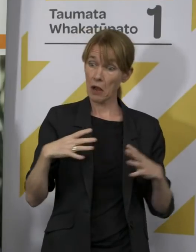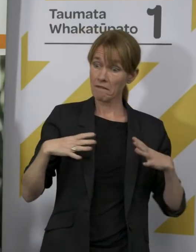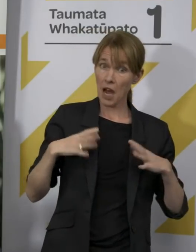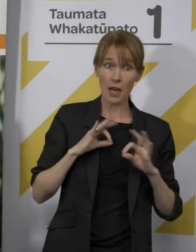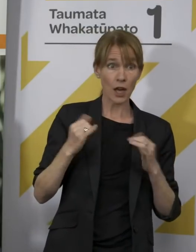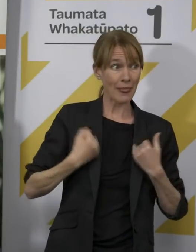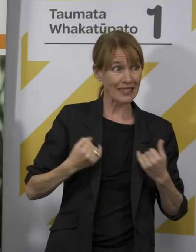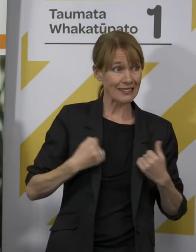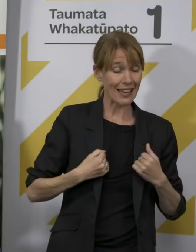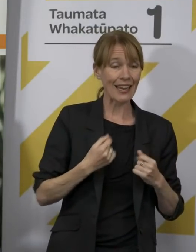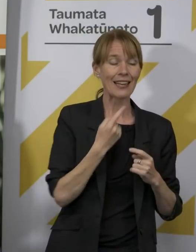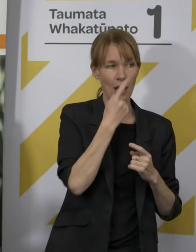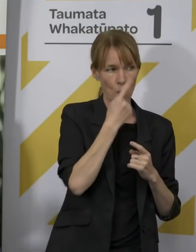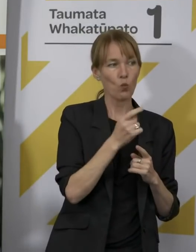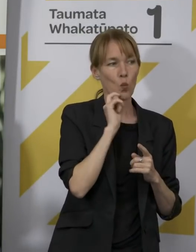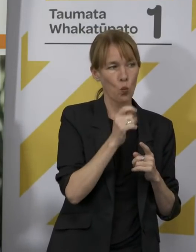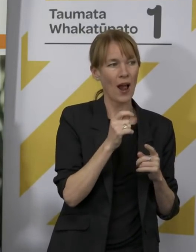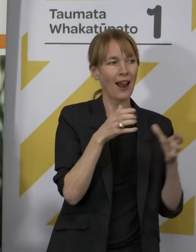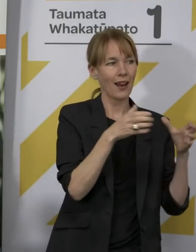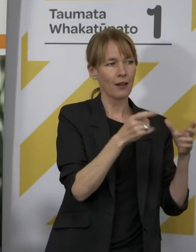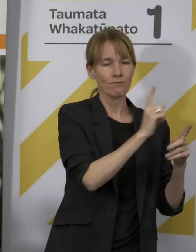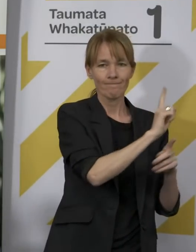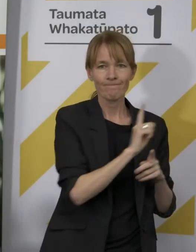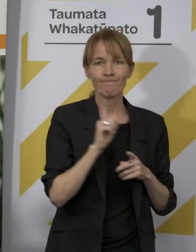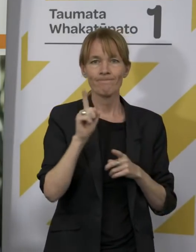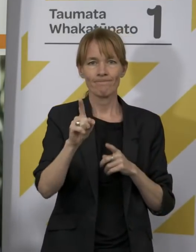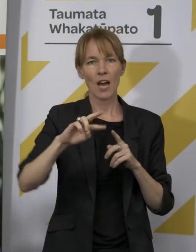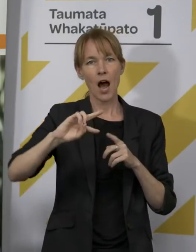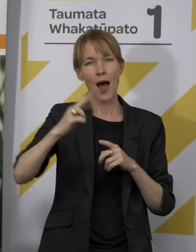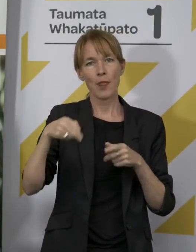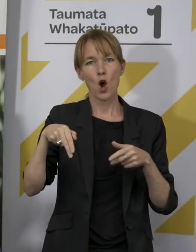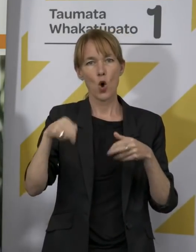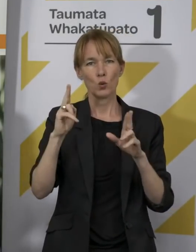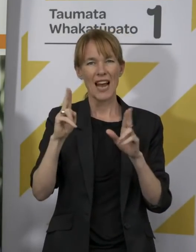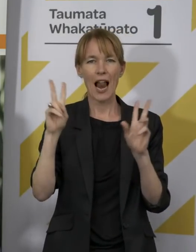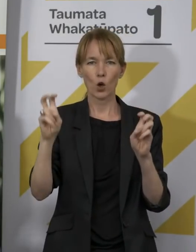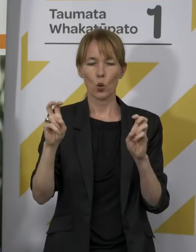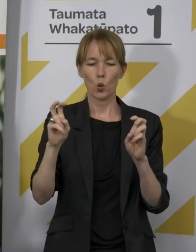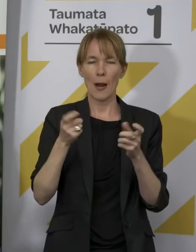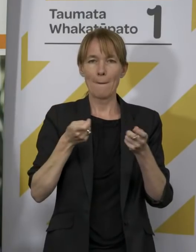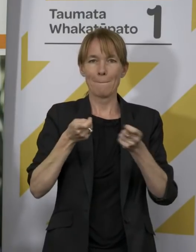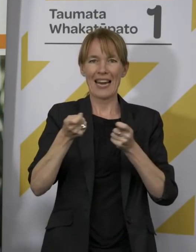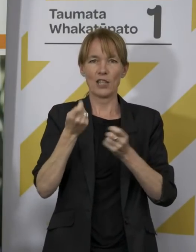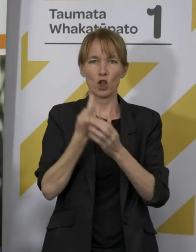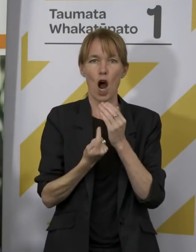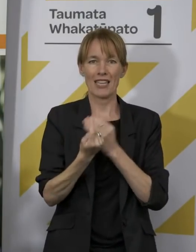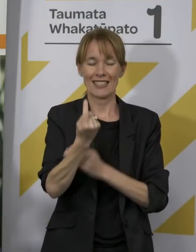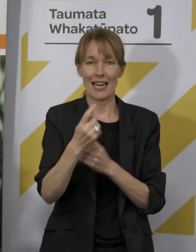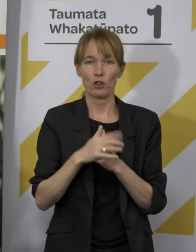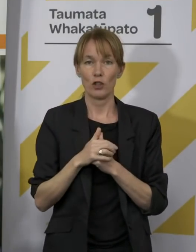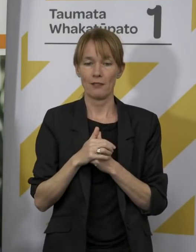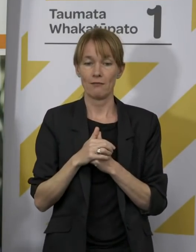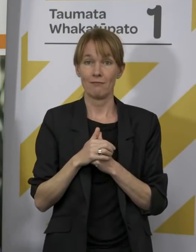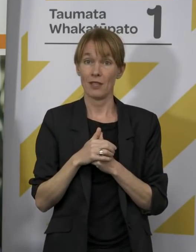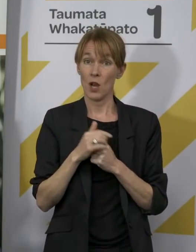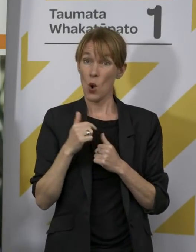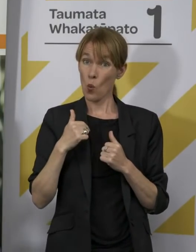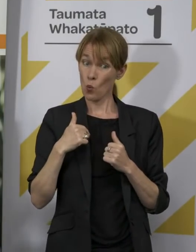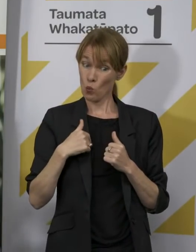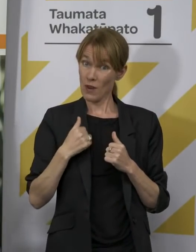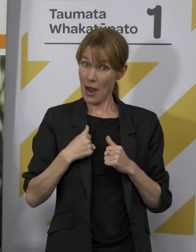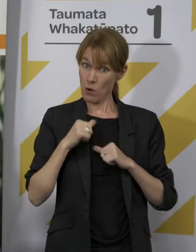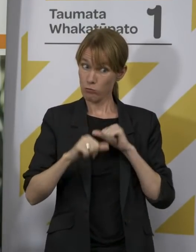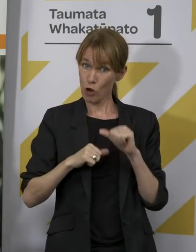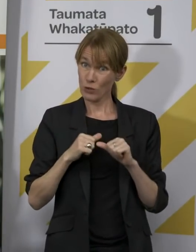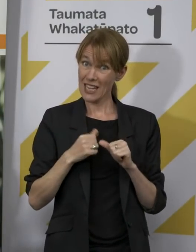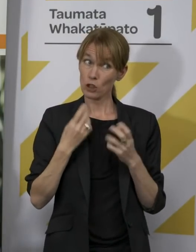other managed isolation facilities. The reason we don't test on arrival and we wait till day 3 of the